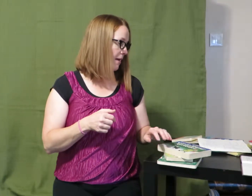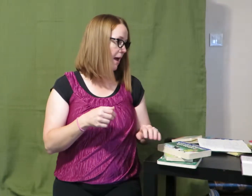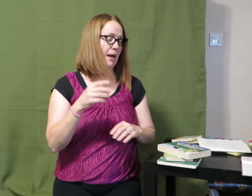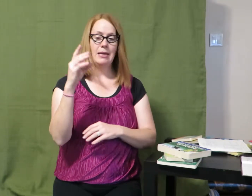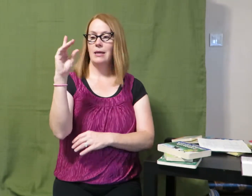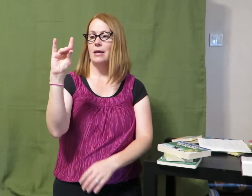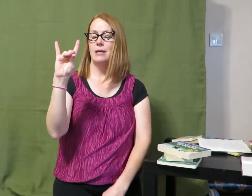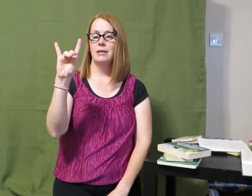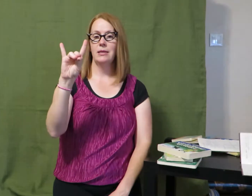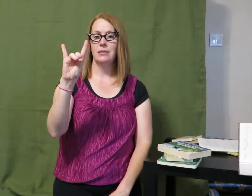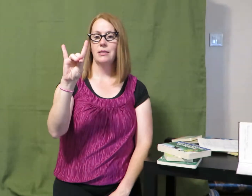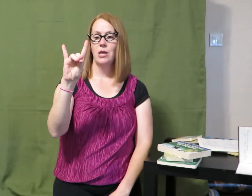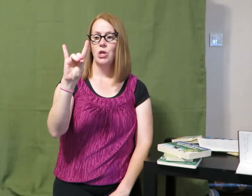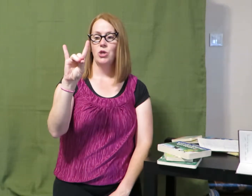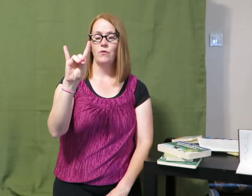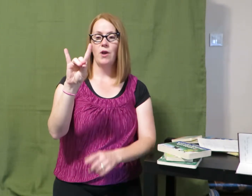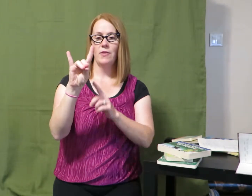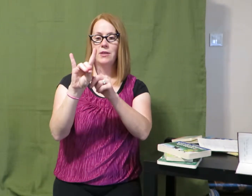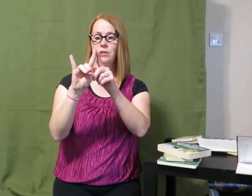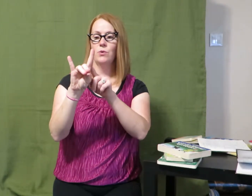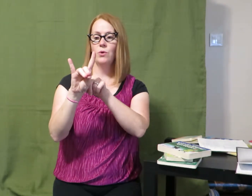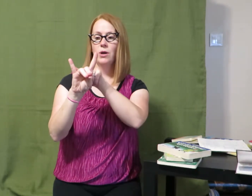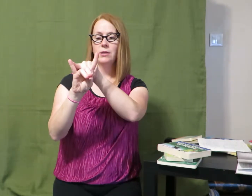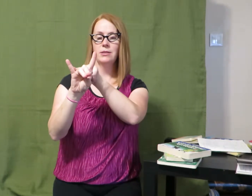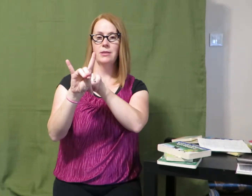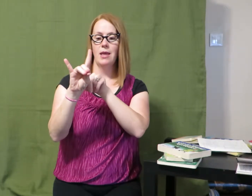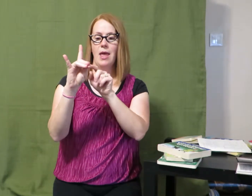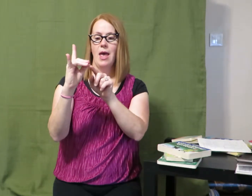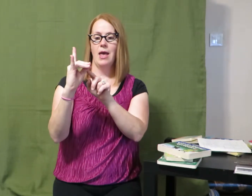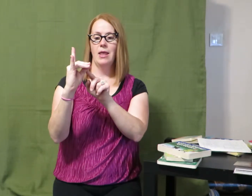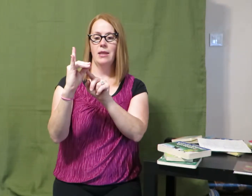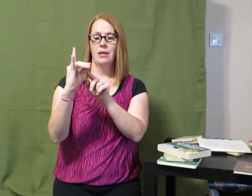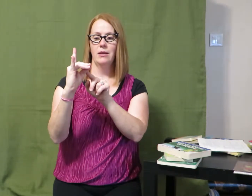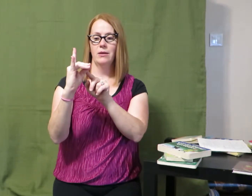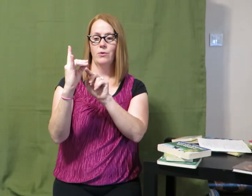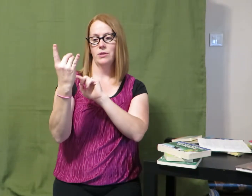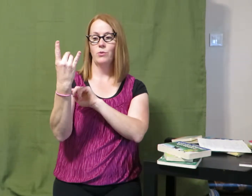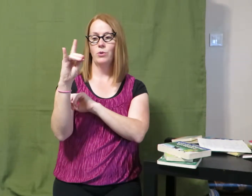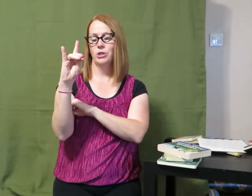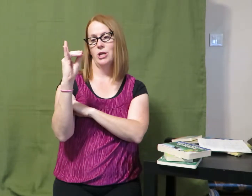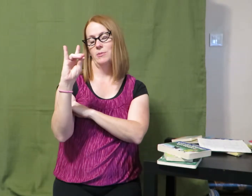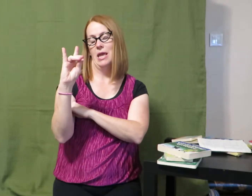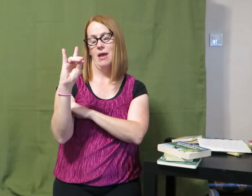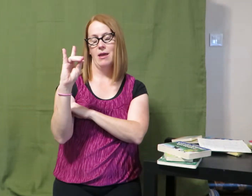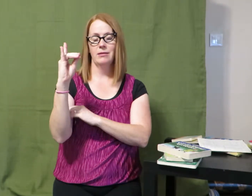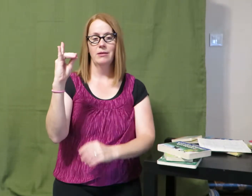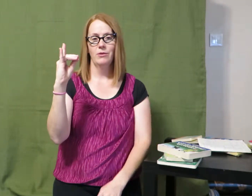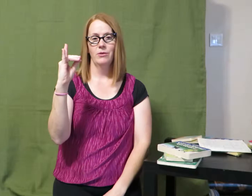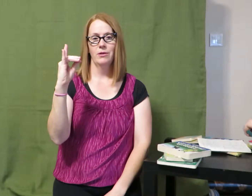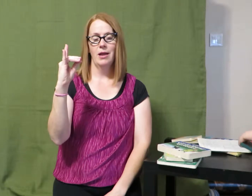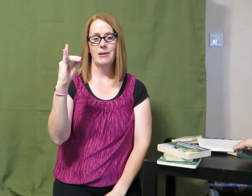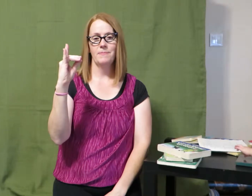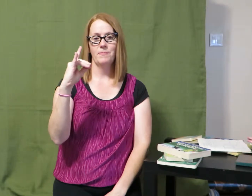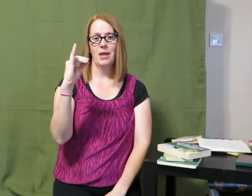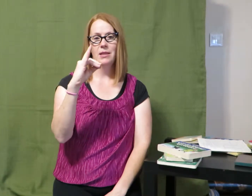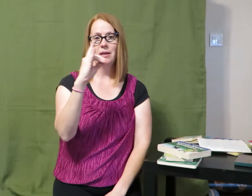And hyena is, you've got these horns, and or this horn-shaped can, and then it